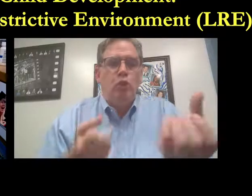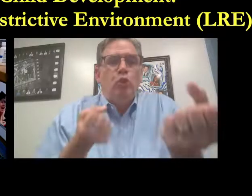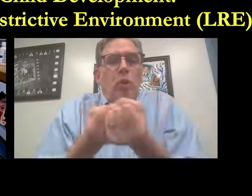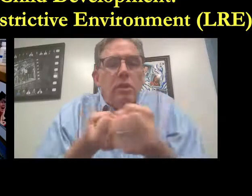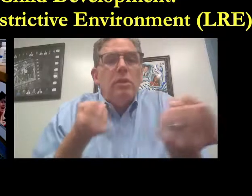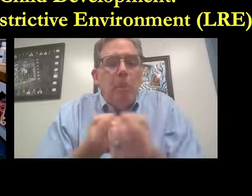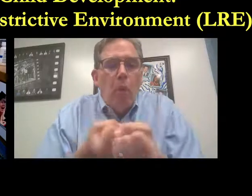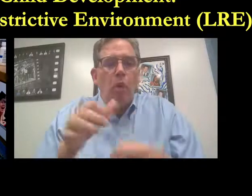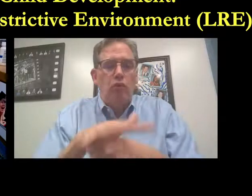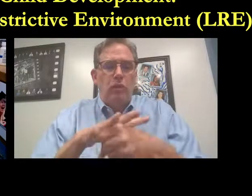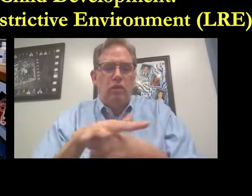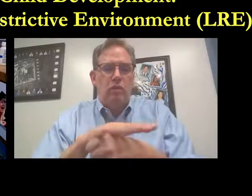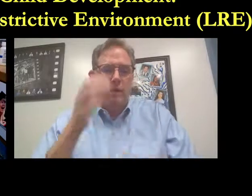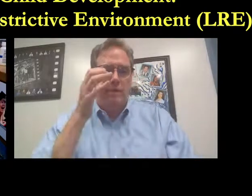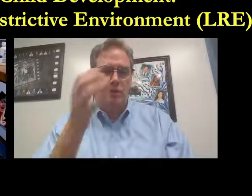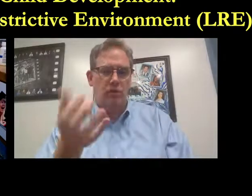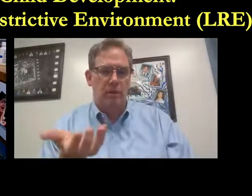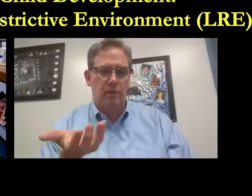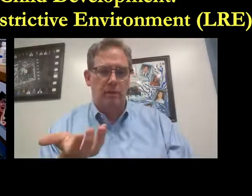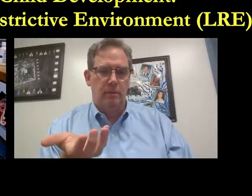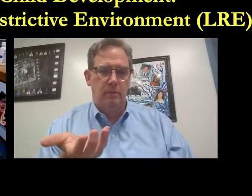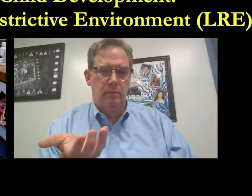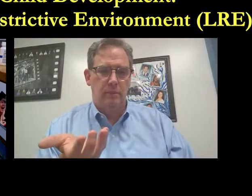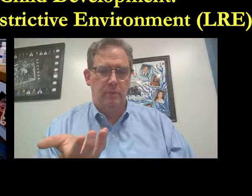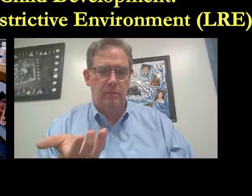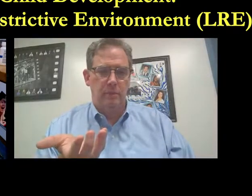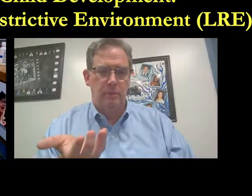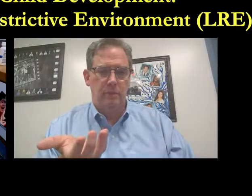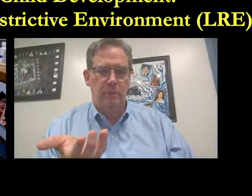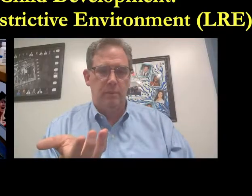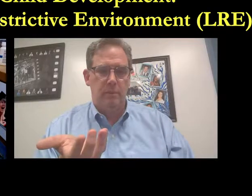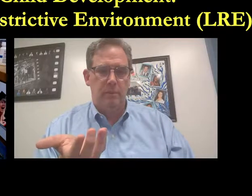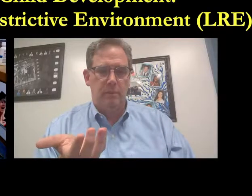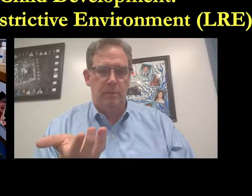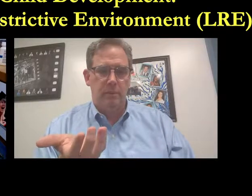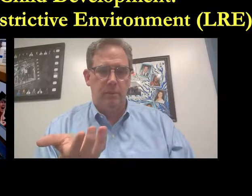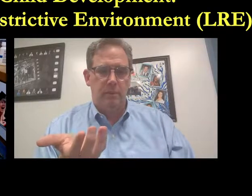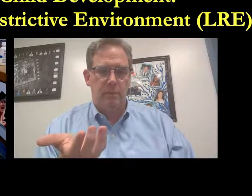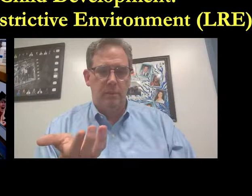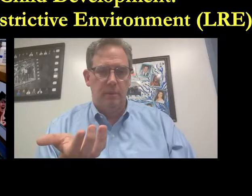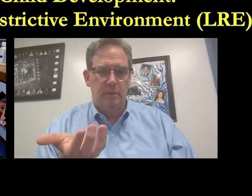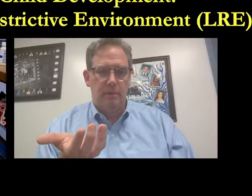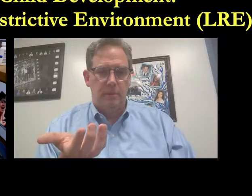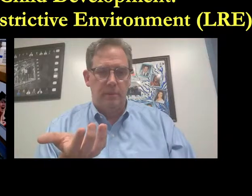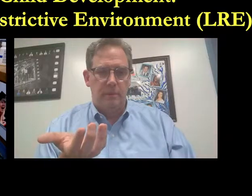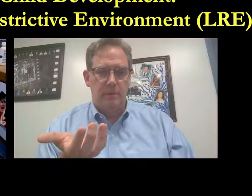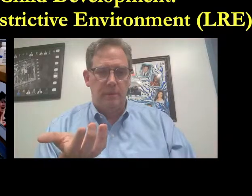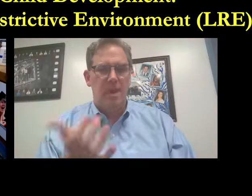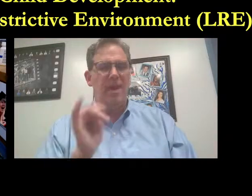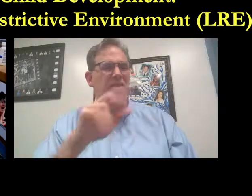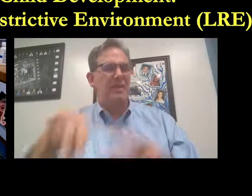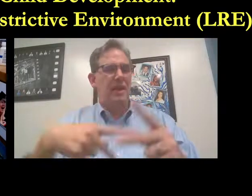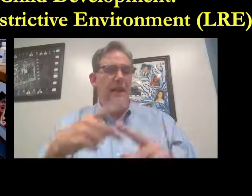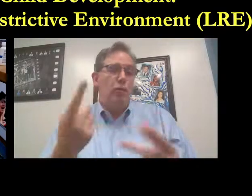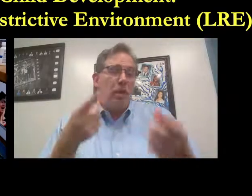okay, we can use some of these funds to supplement, to support regionalization?